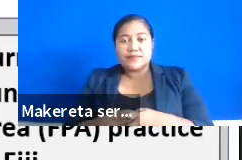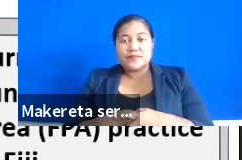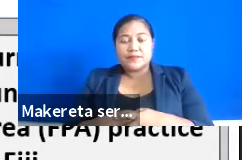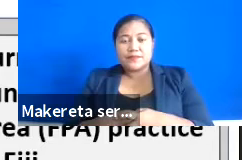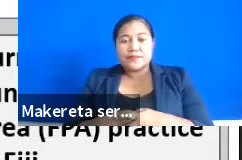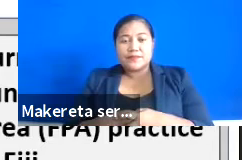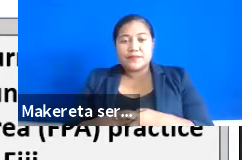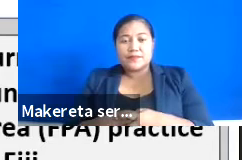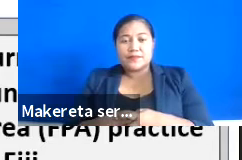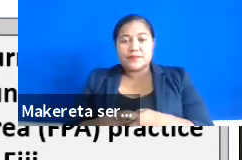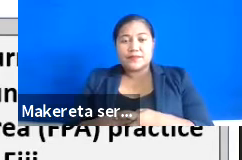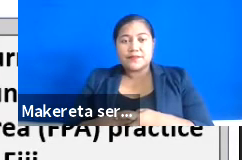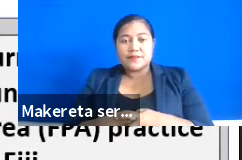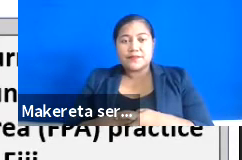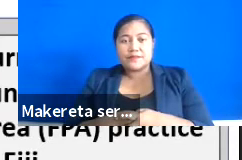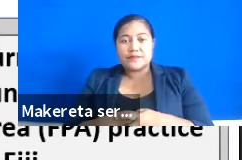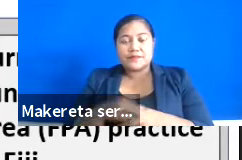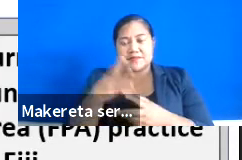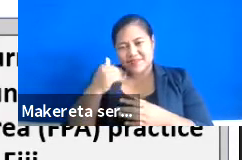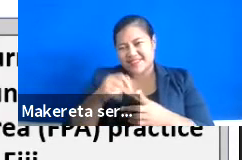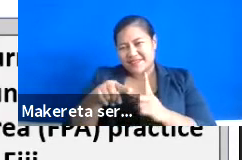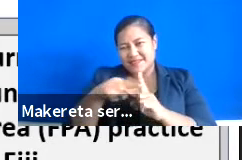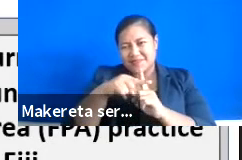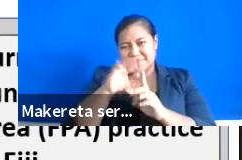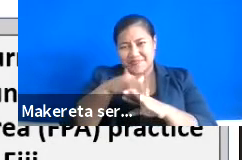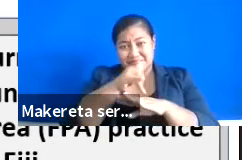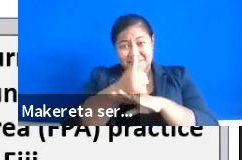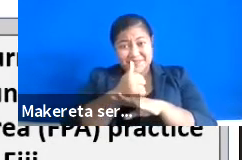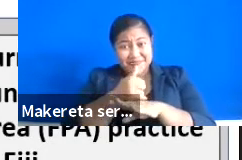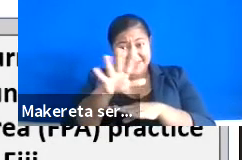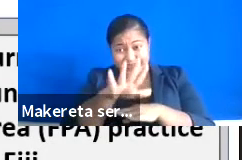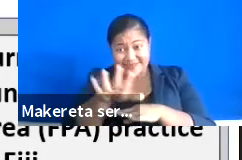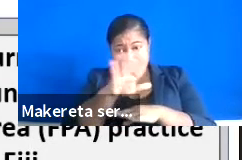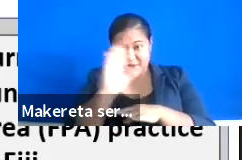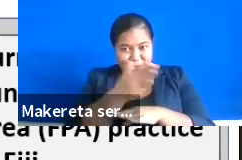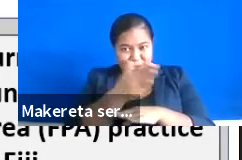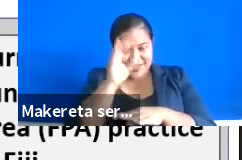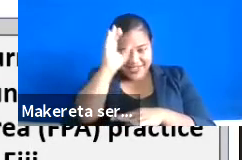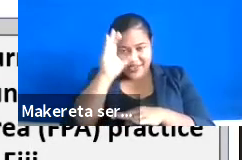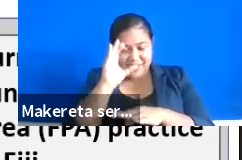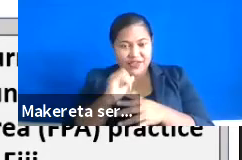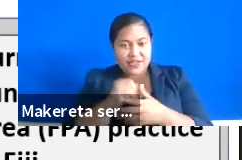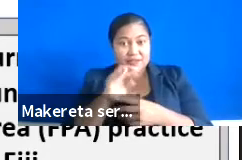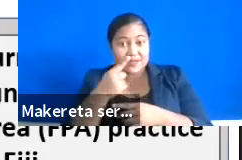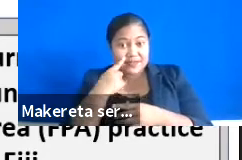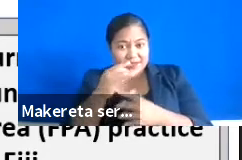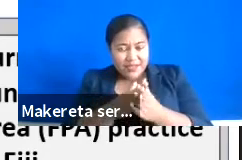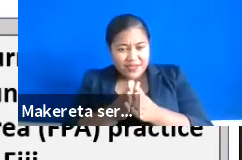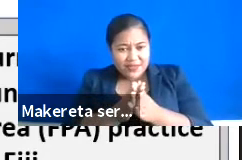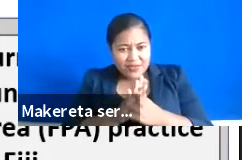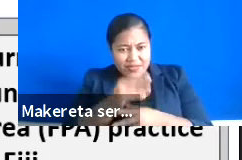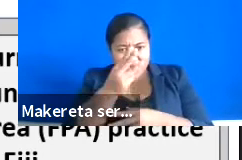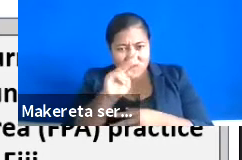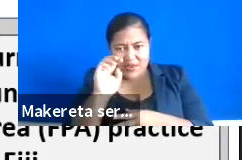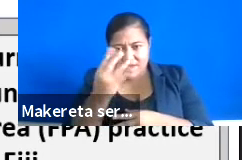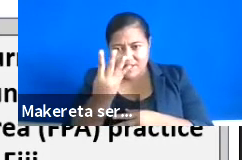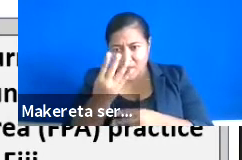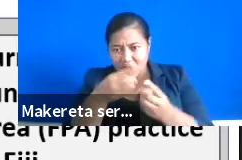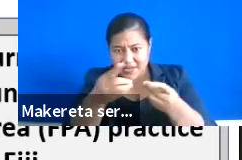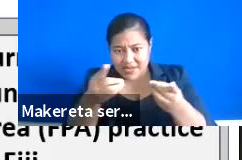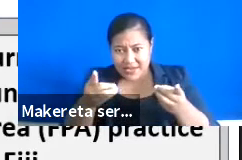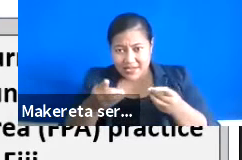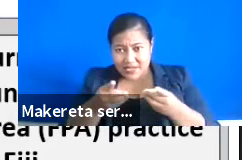still actively establish funerary protected areas around the country the interest is this 34 districts 19 percent of communities